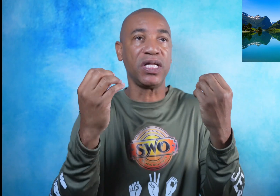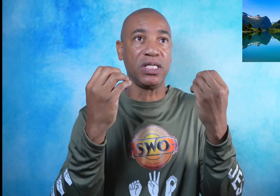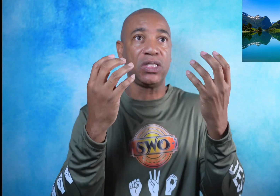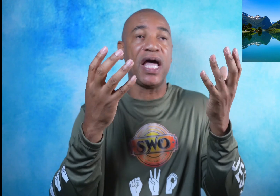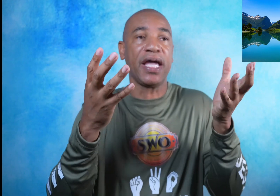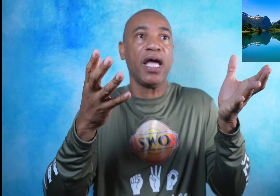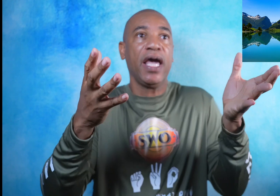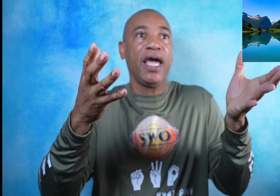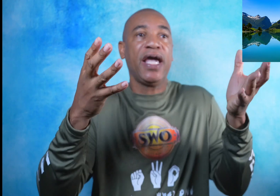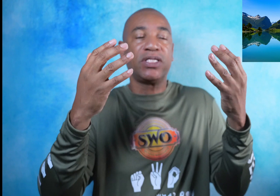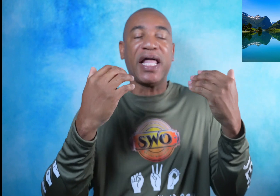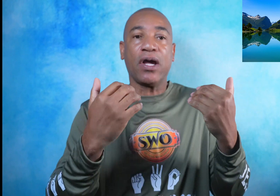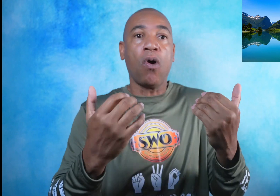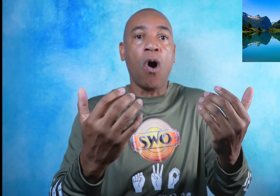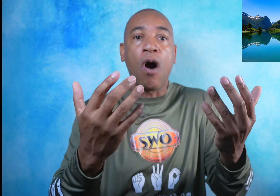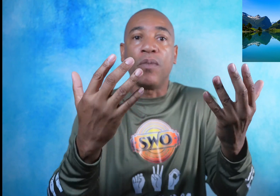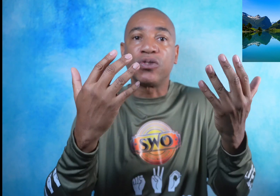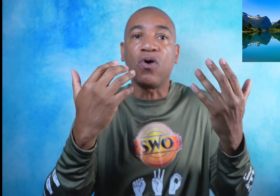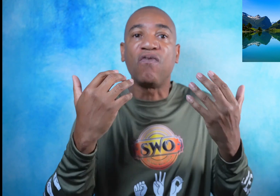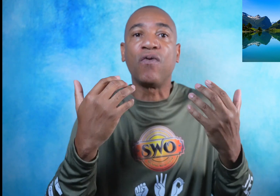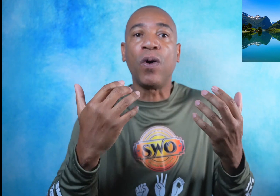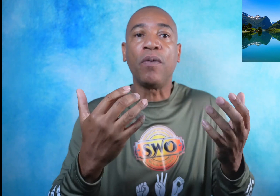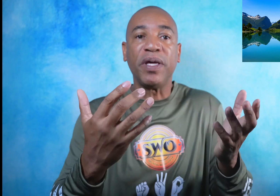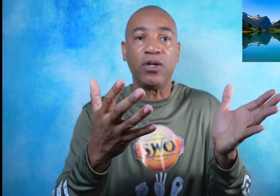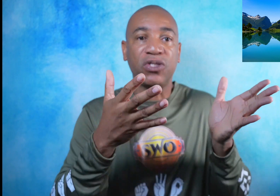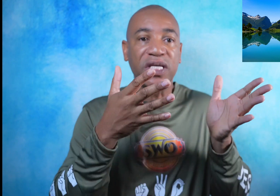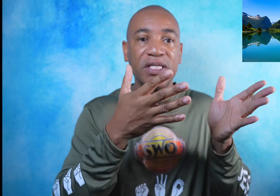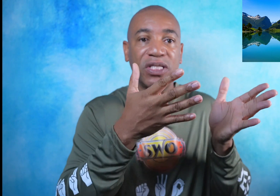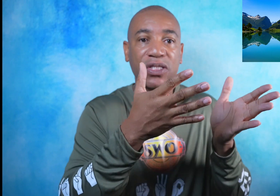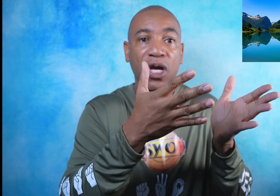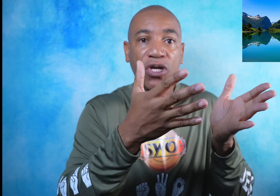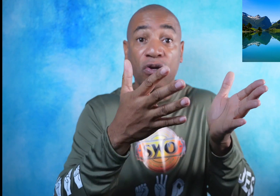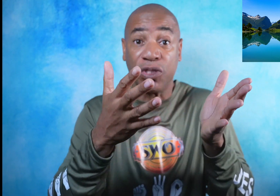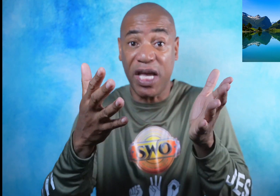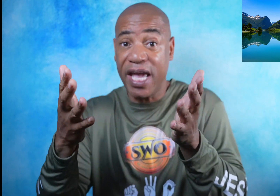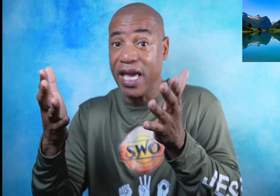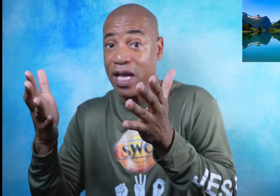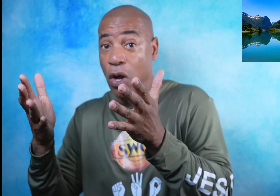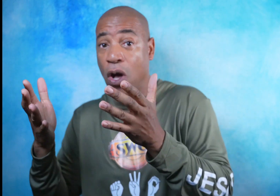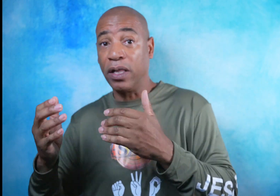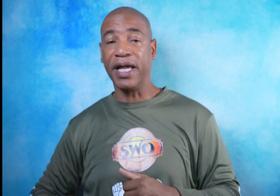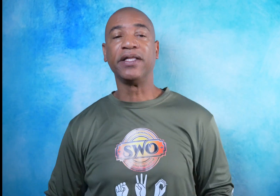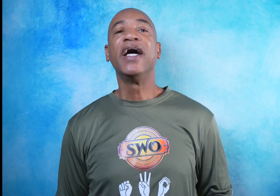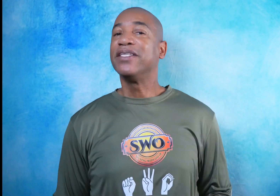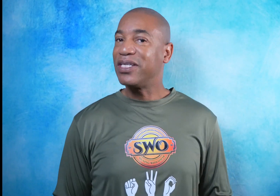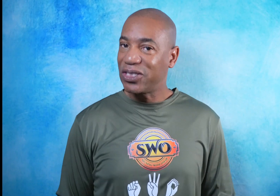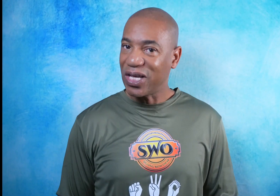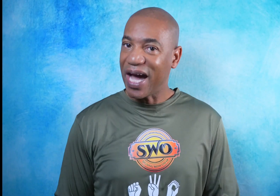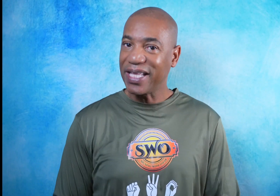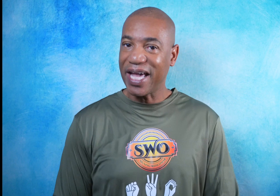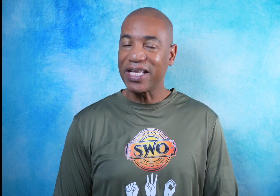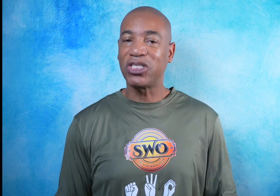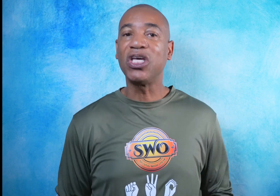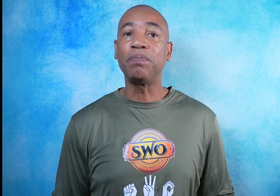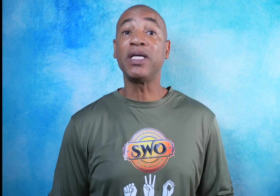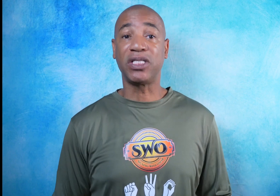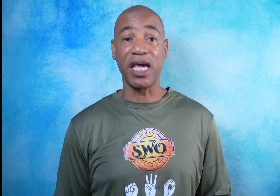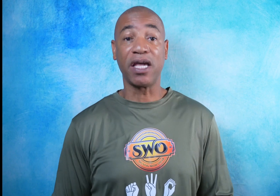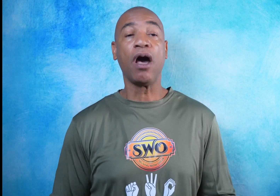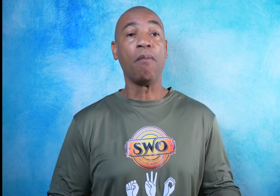it's like almost overwhelming your senses. You're taking it all in. To sign that, simply take